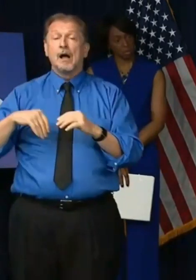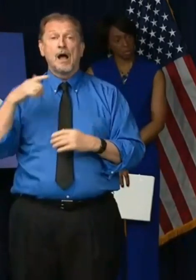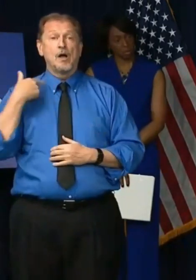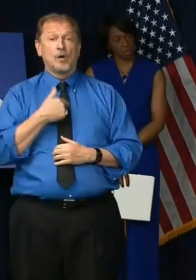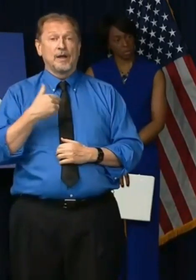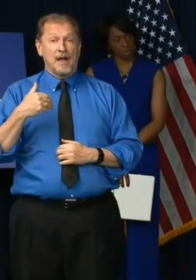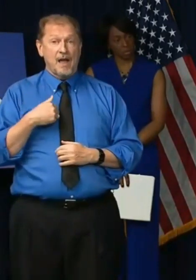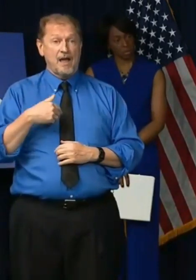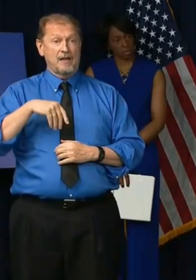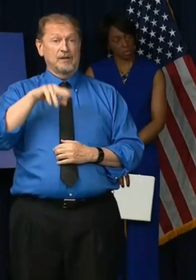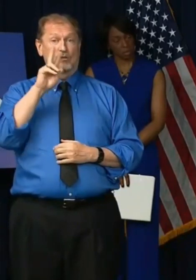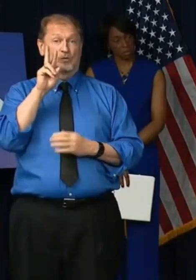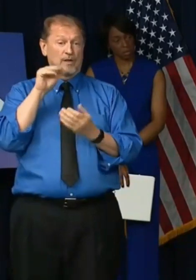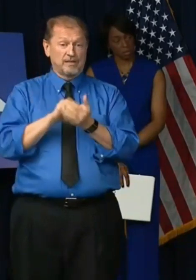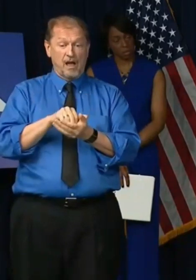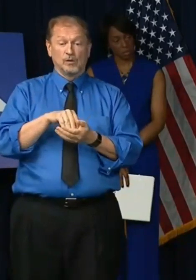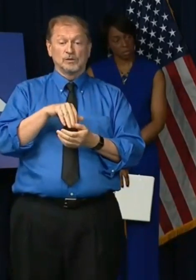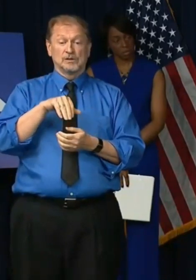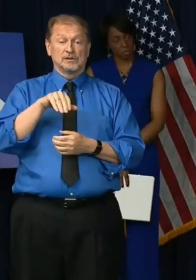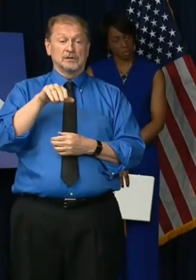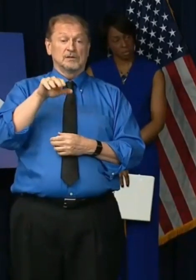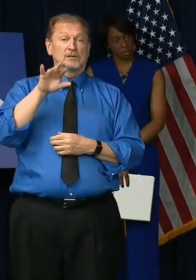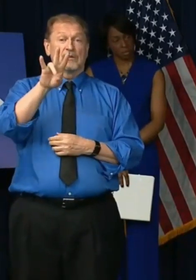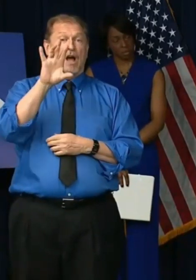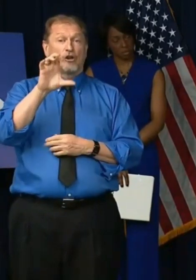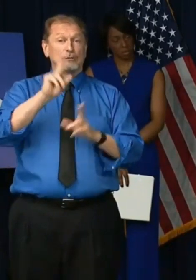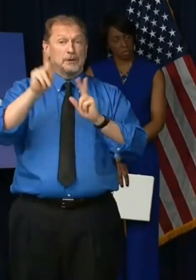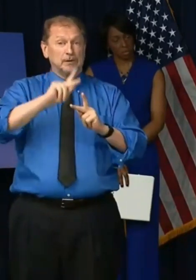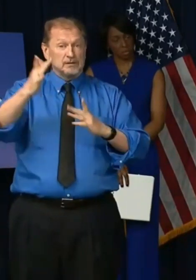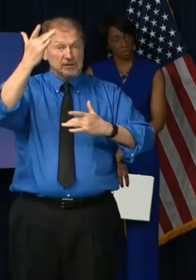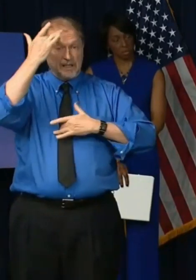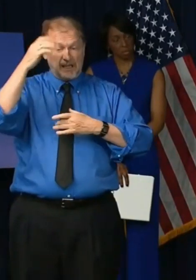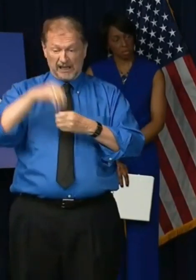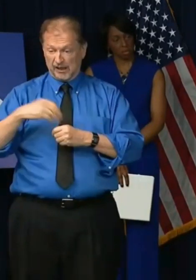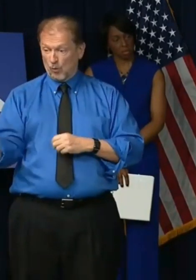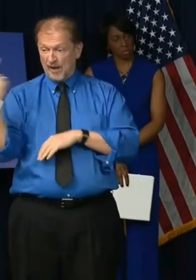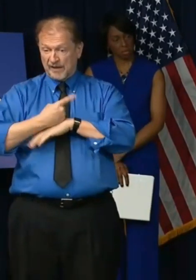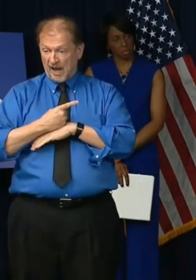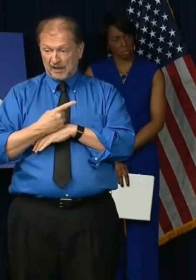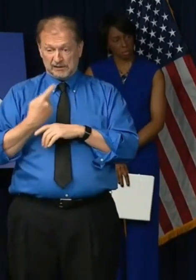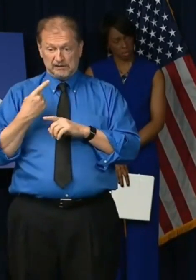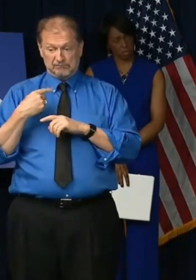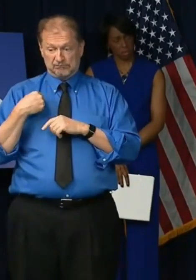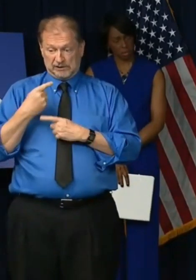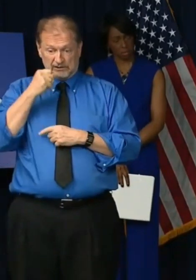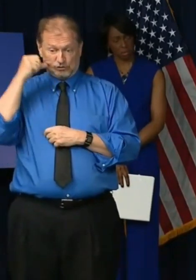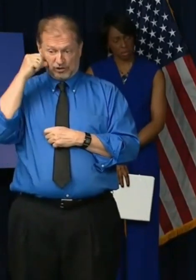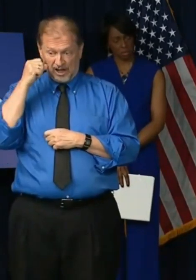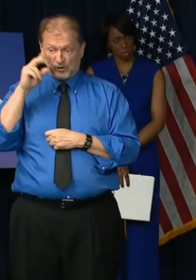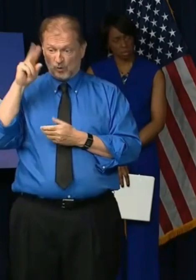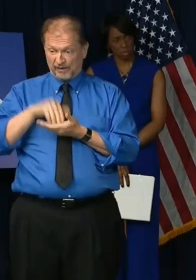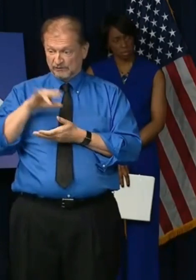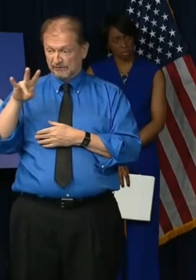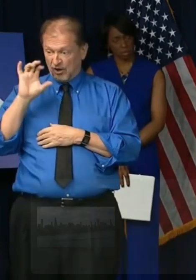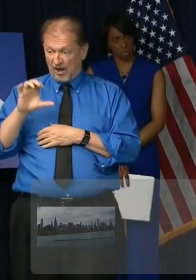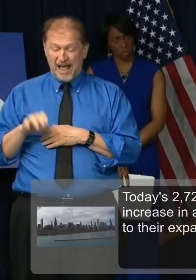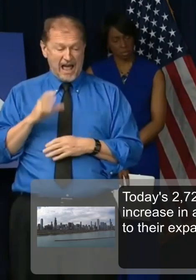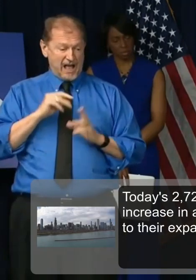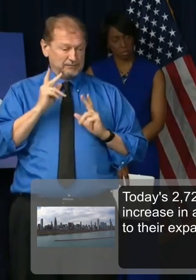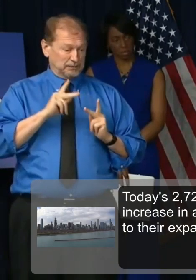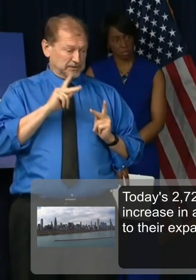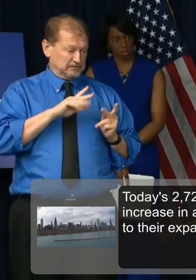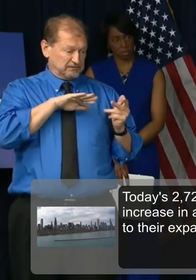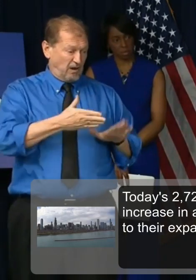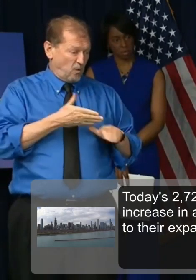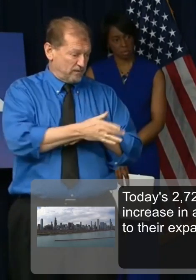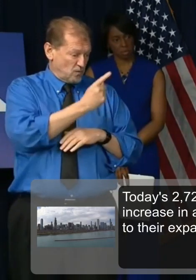2,700 people getting infected in a day and 100, people that are being that are fatalities, and that's happening